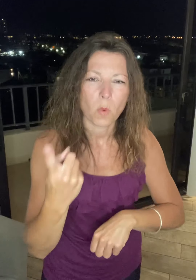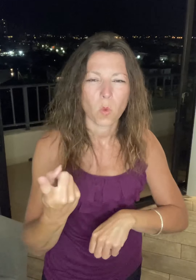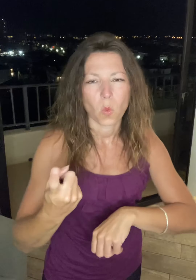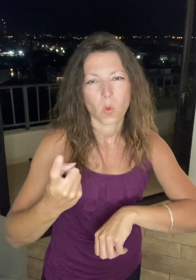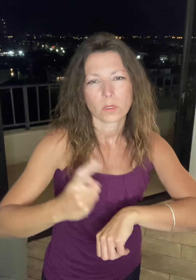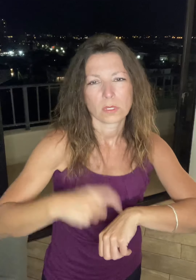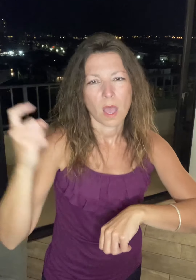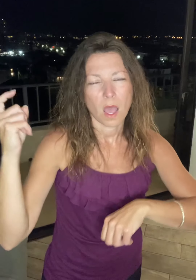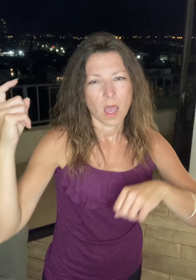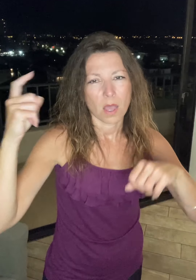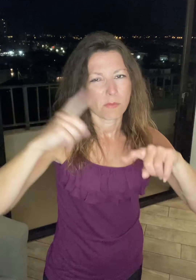day